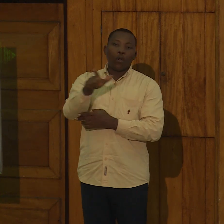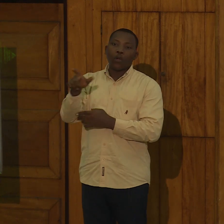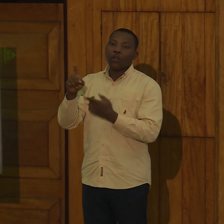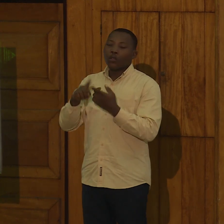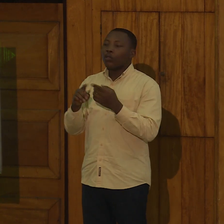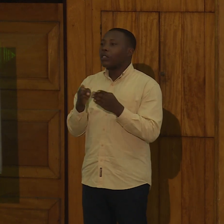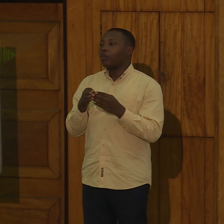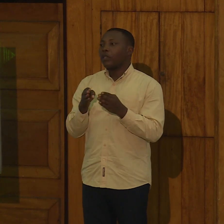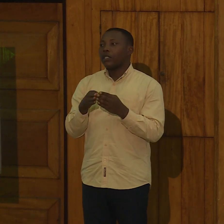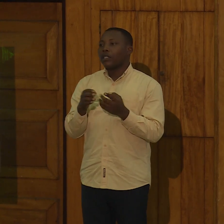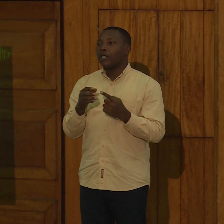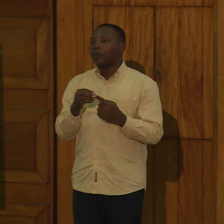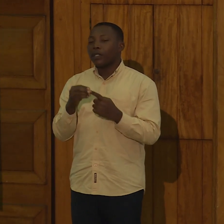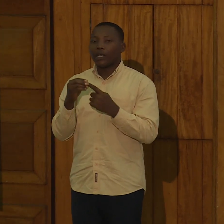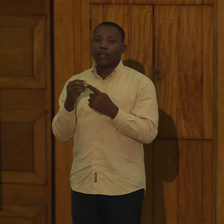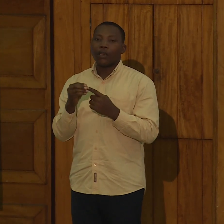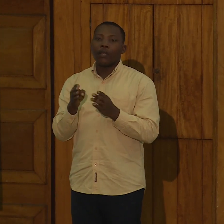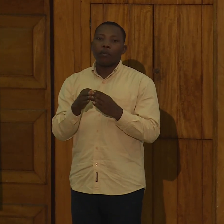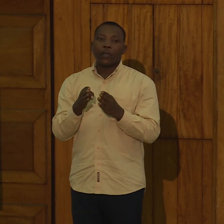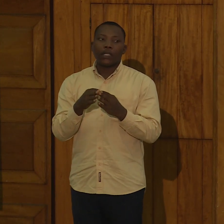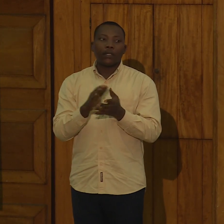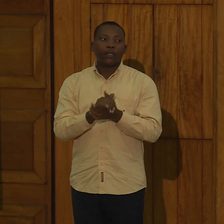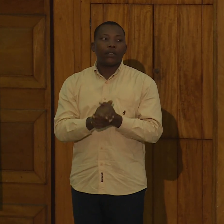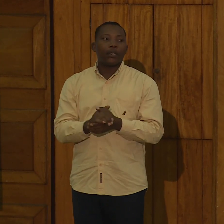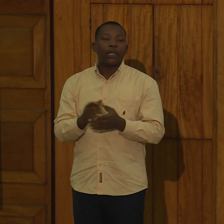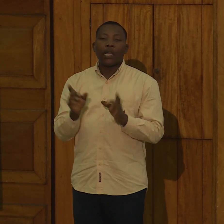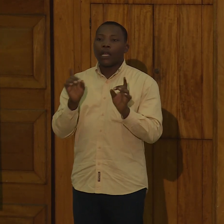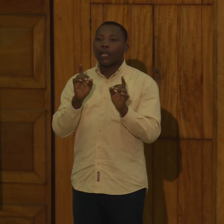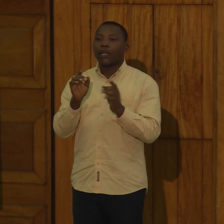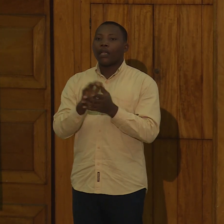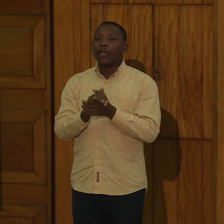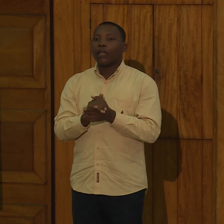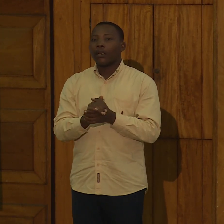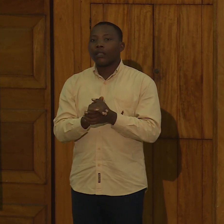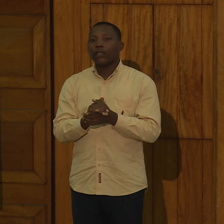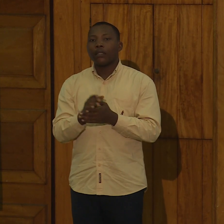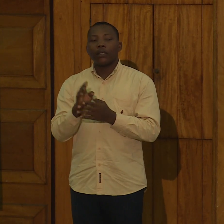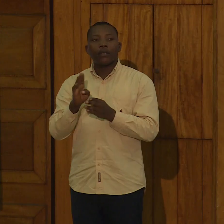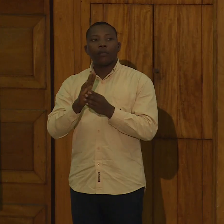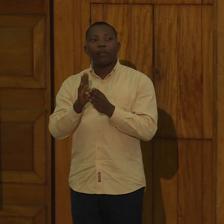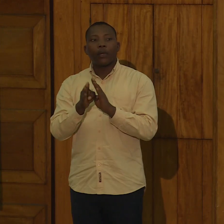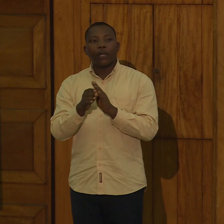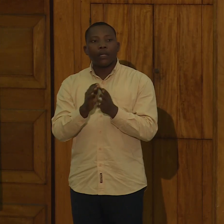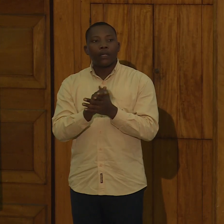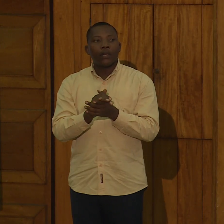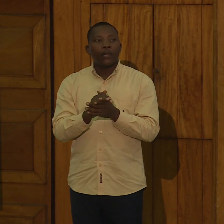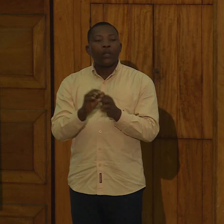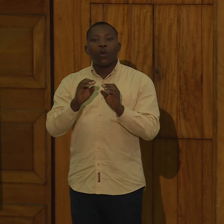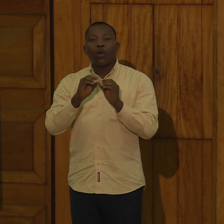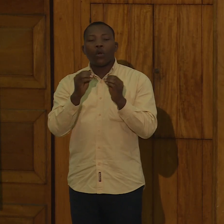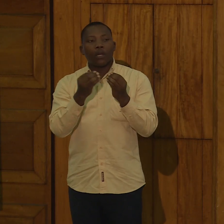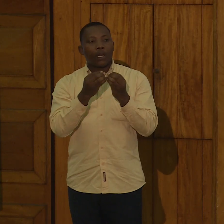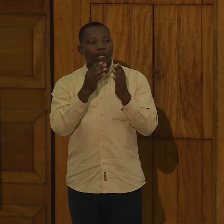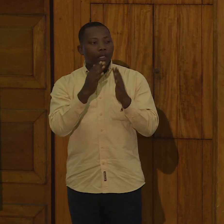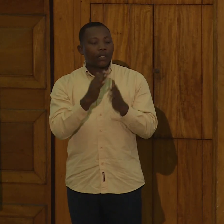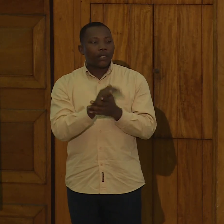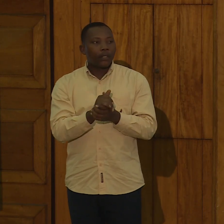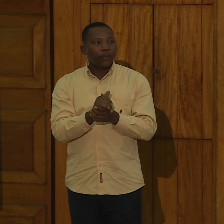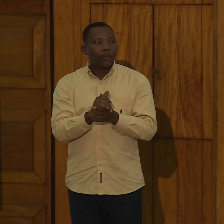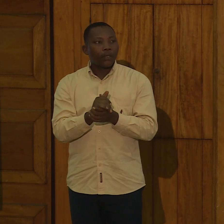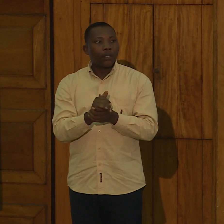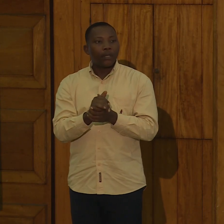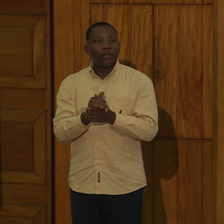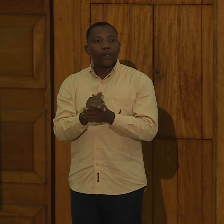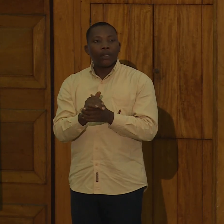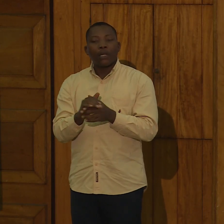a session, a special session, being done by Zichire, an organization which operates